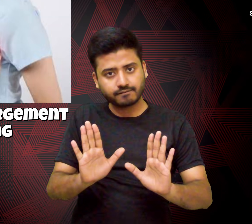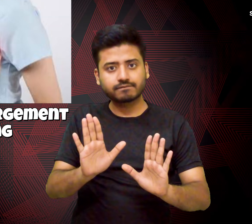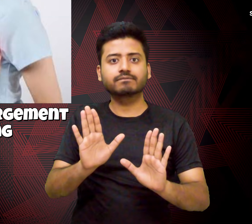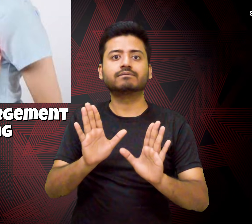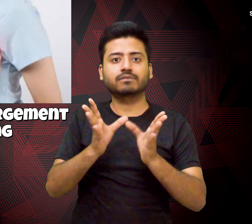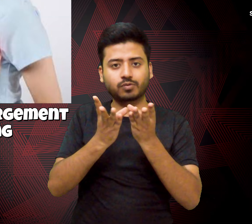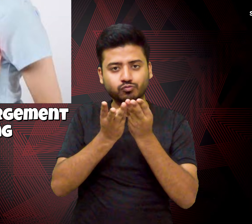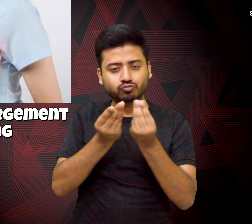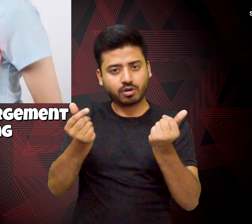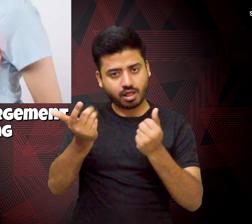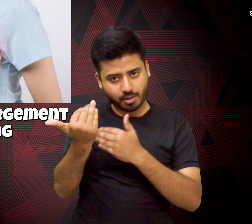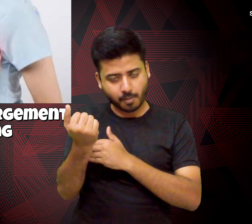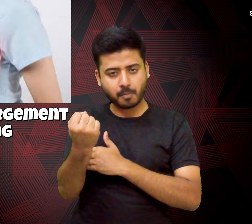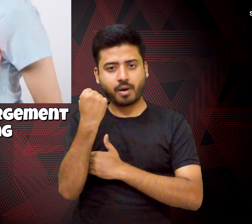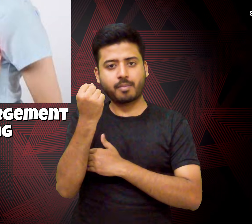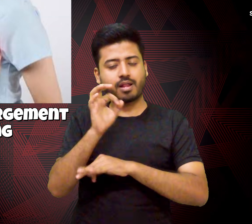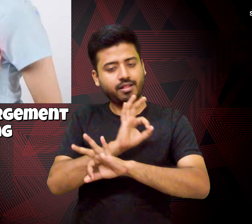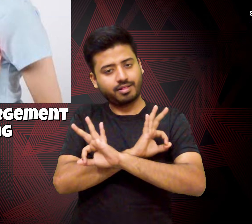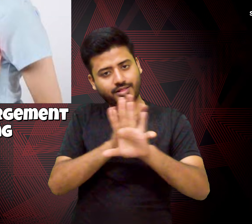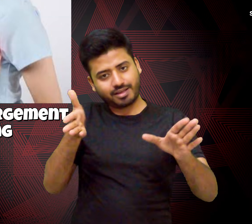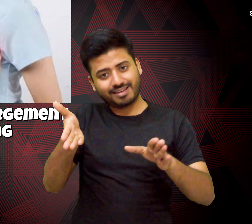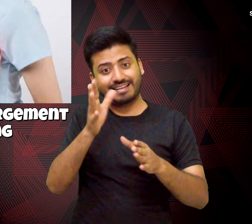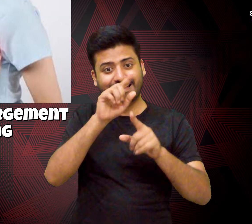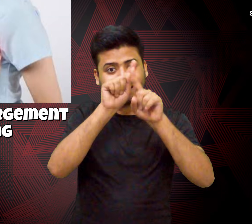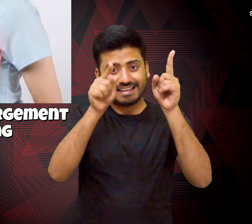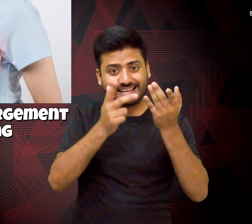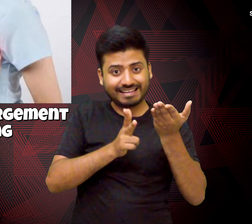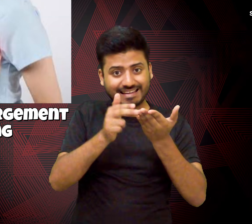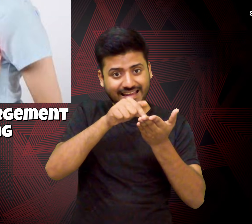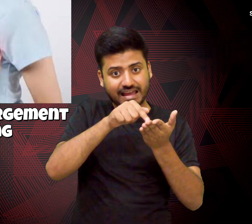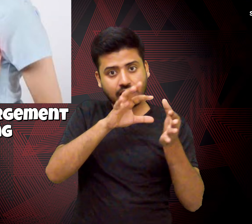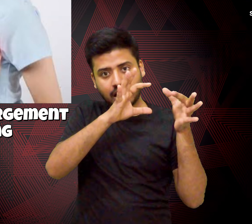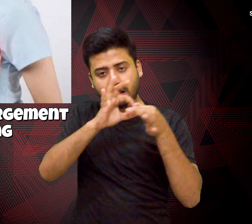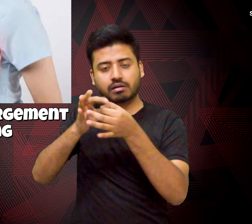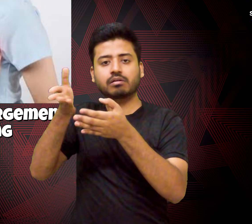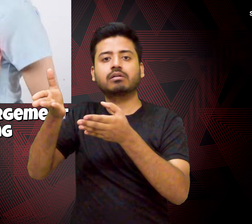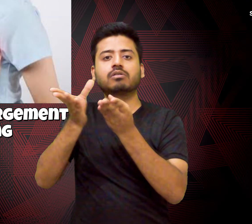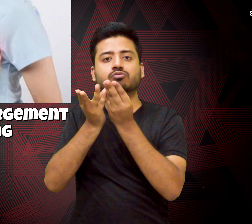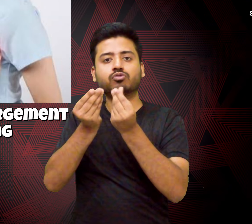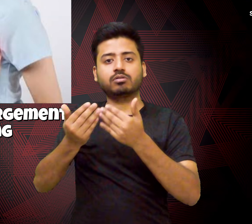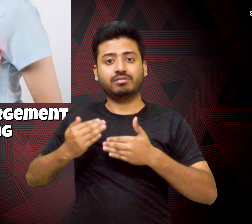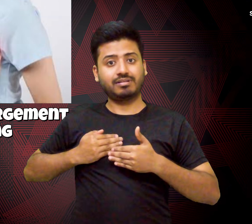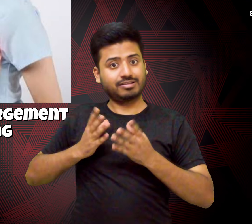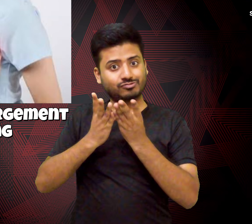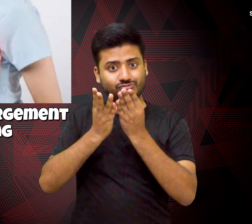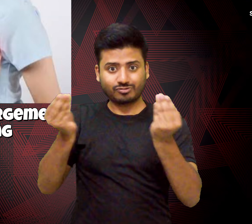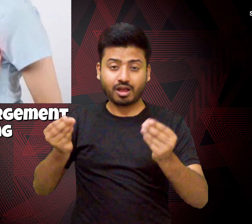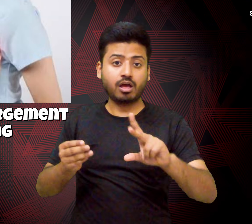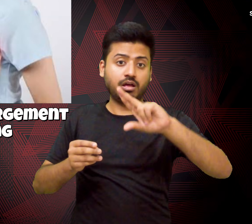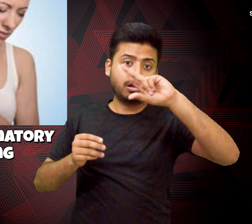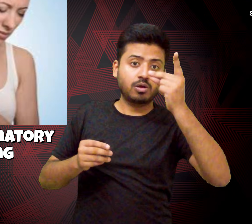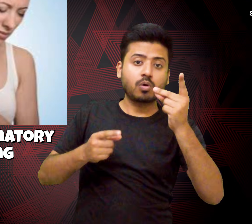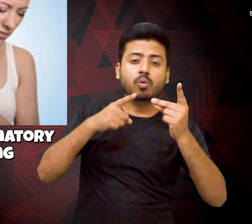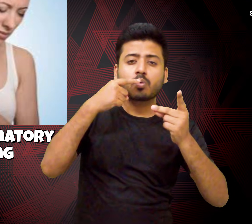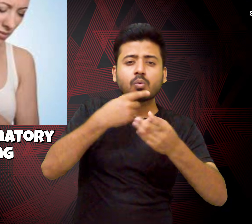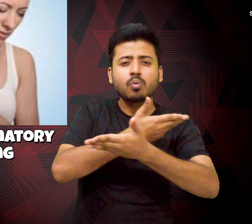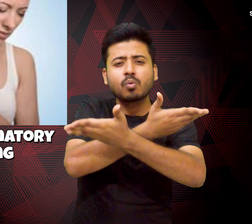leaves. You can crush the thick veins or use a rolling pin to make the leaf more flexible to fit your breast. Apply. Place the